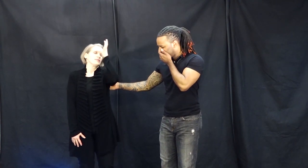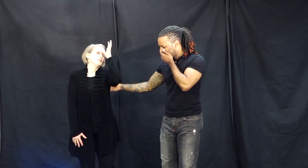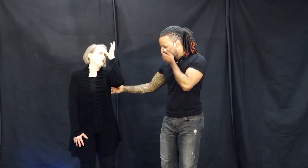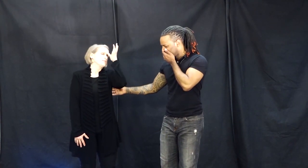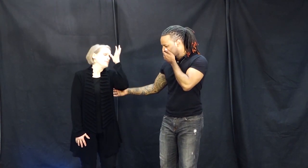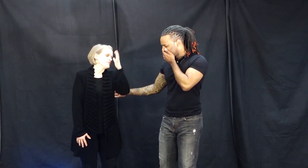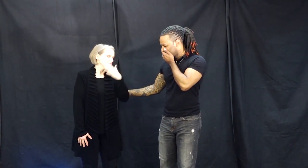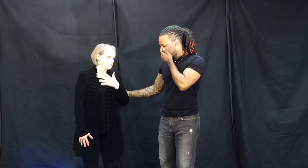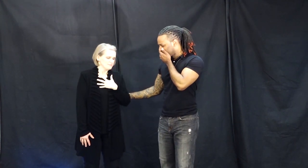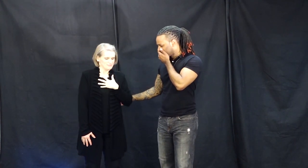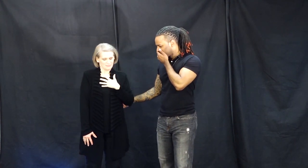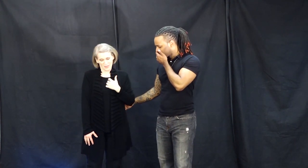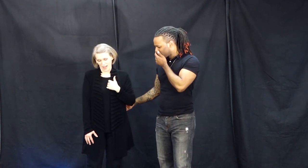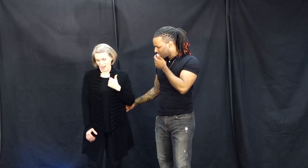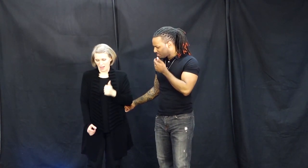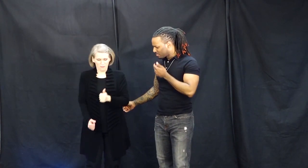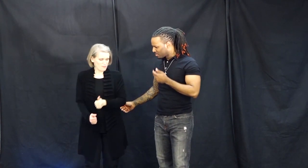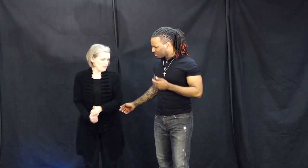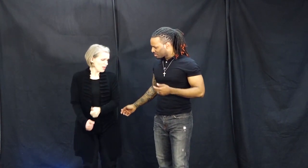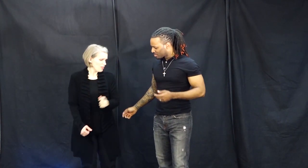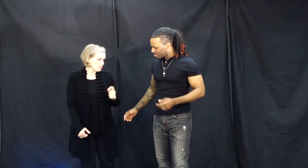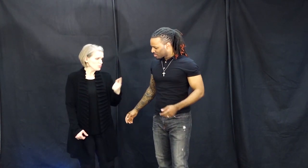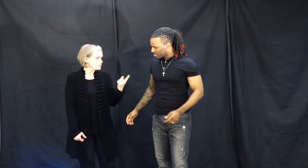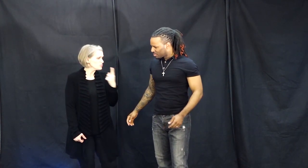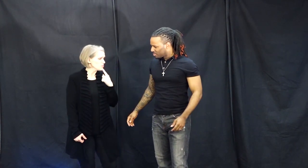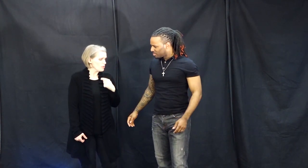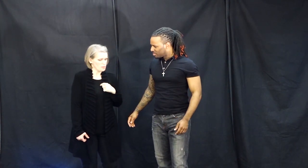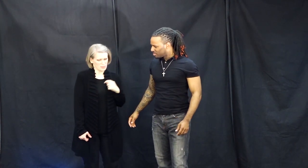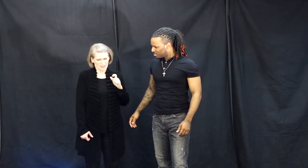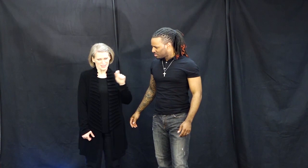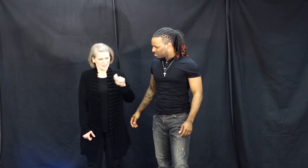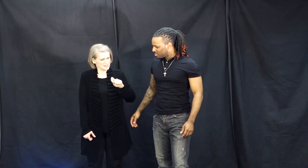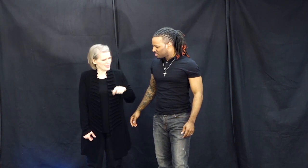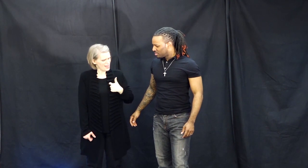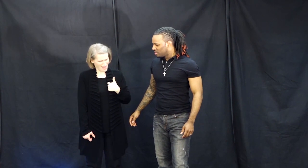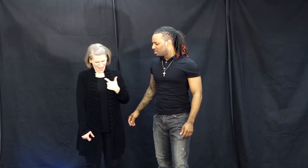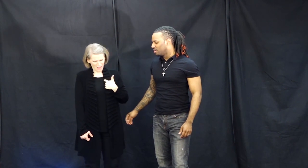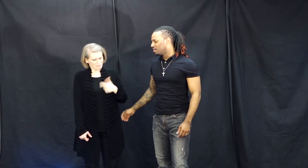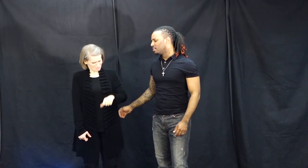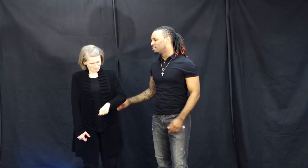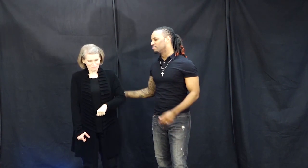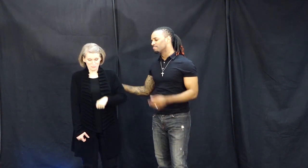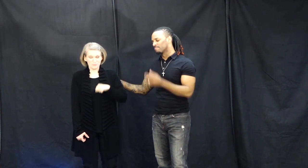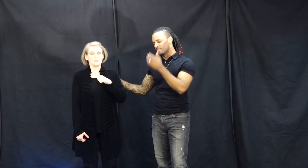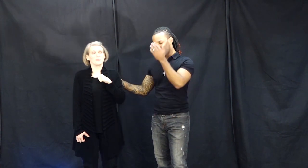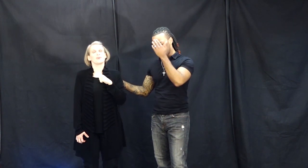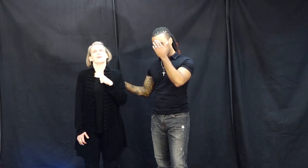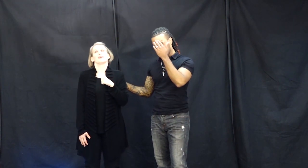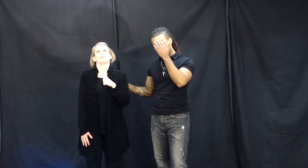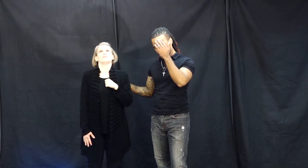I did exactly as you said, Pa. I held my head up high.